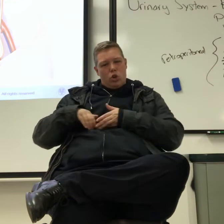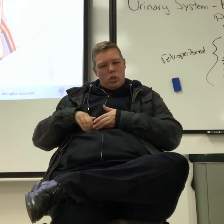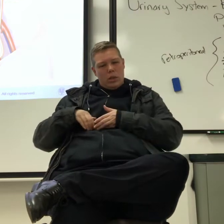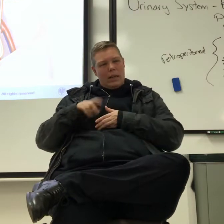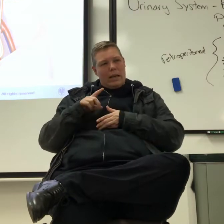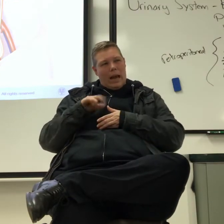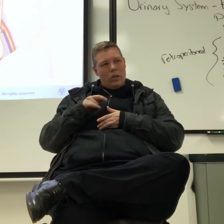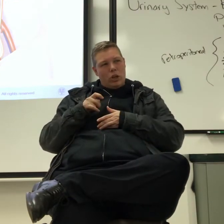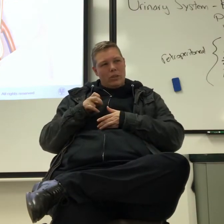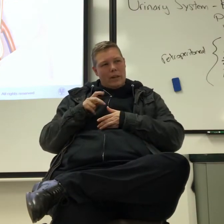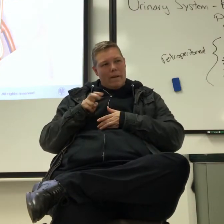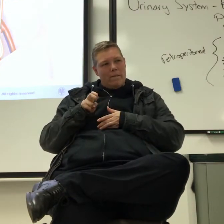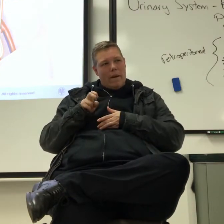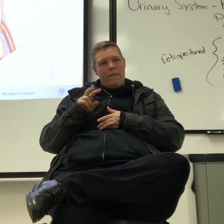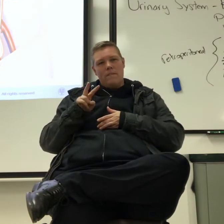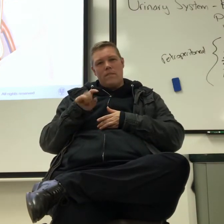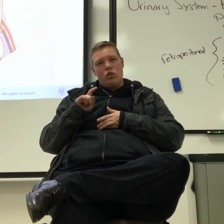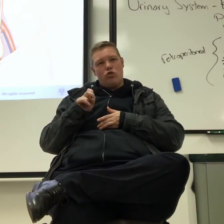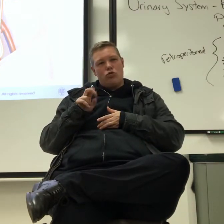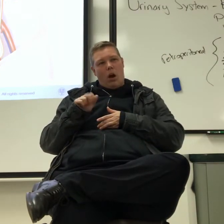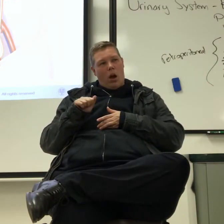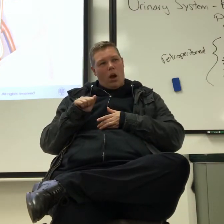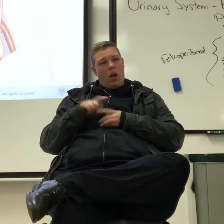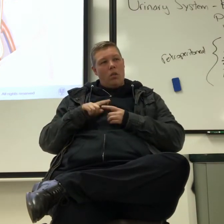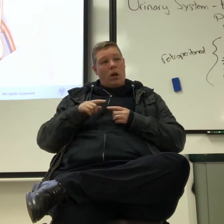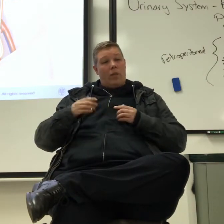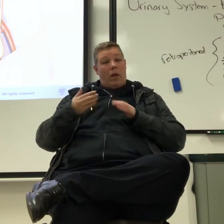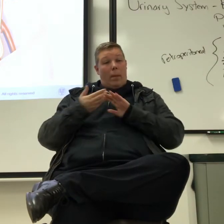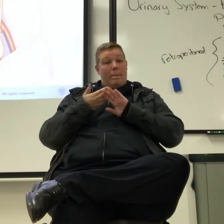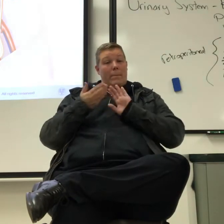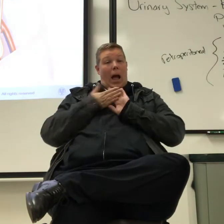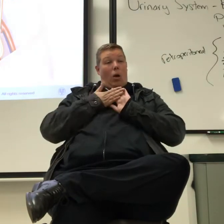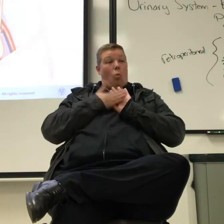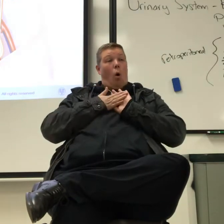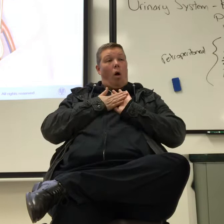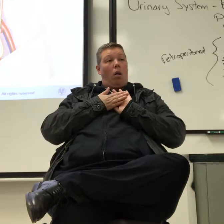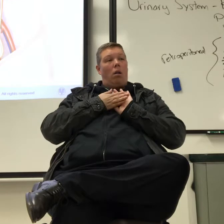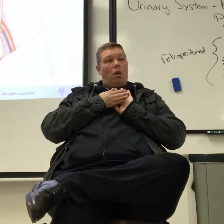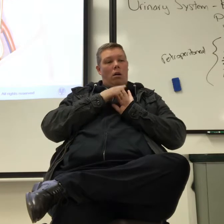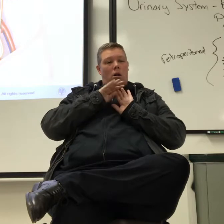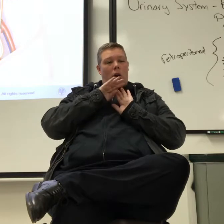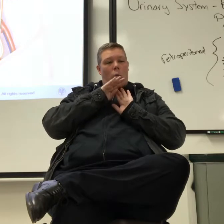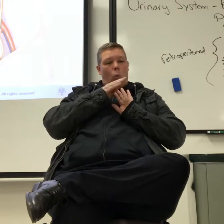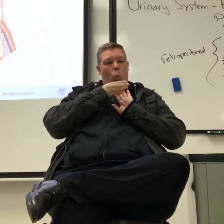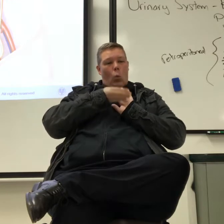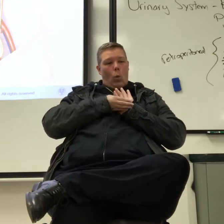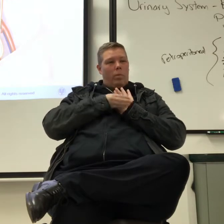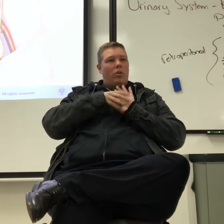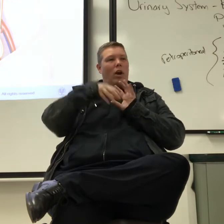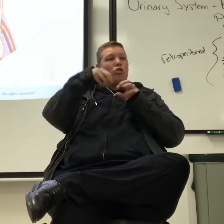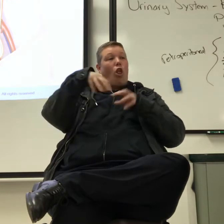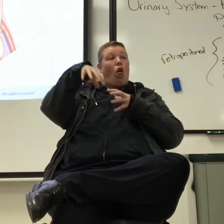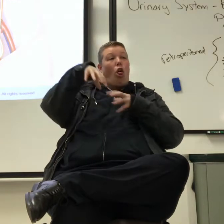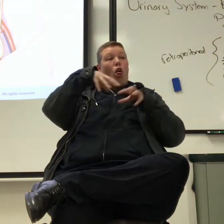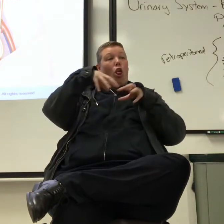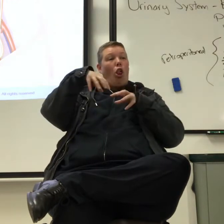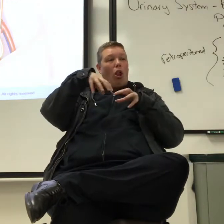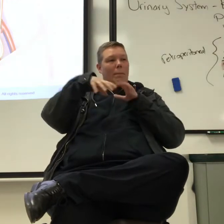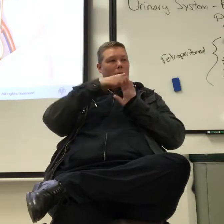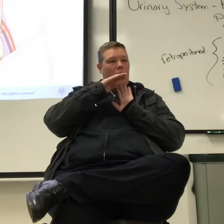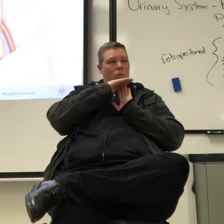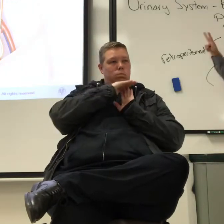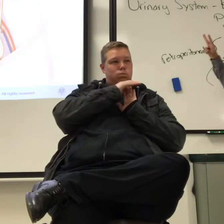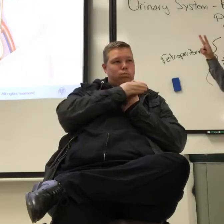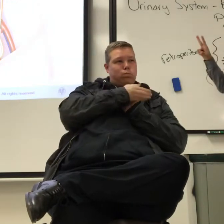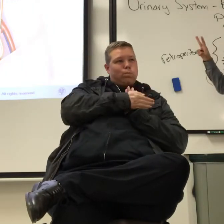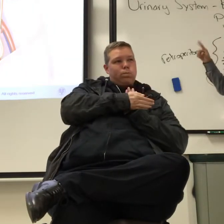held in place on the back body wall by the renal fascia. They're not just hanging there in space, but the renal fascia really